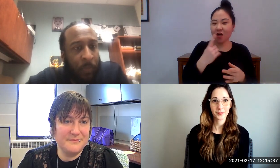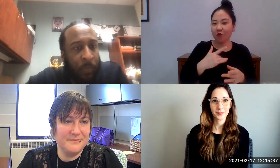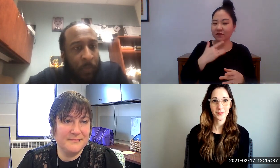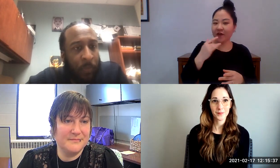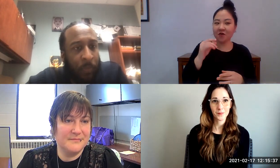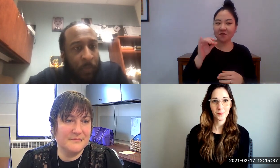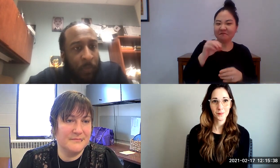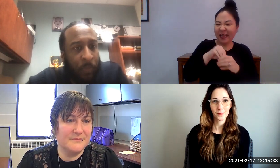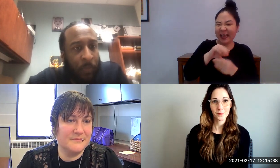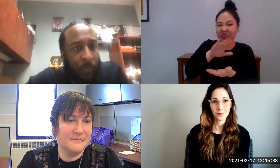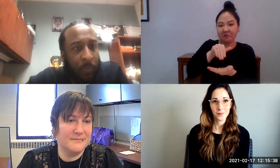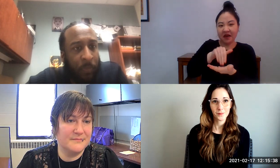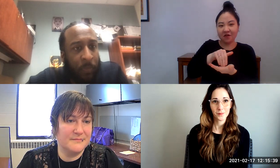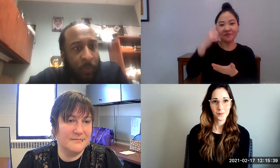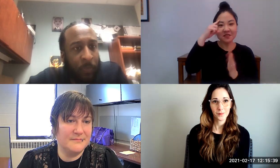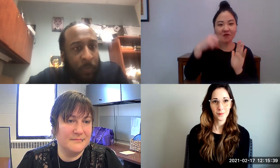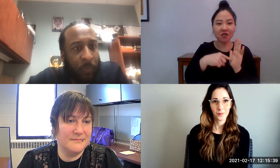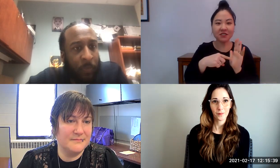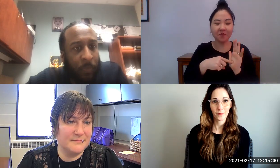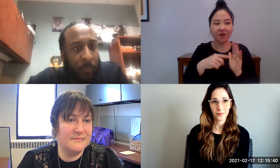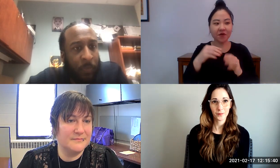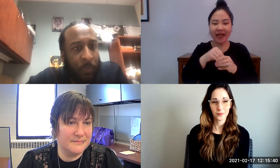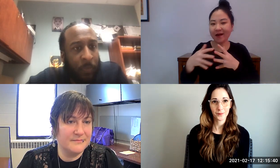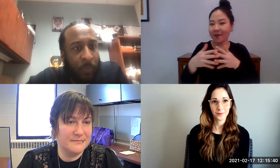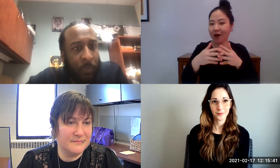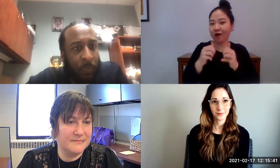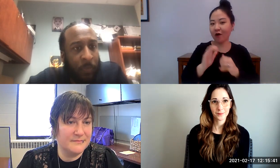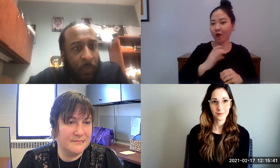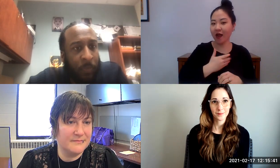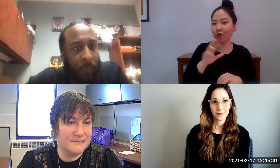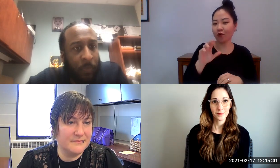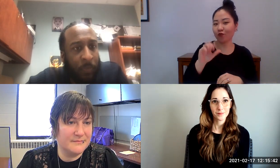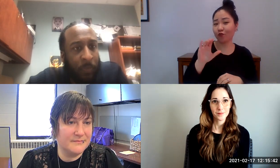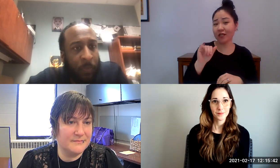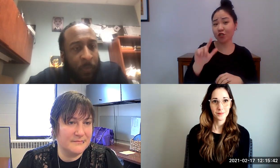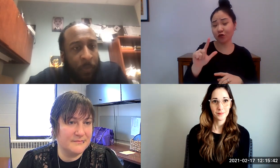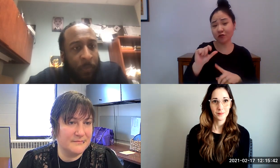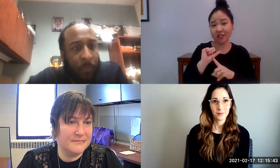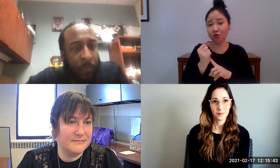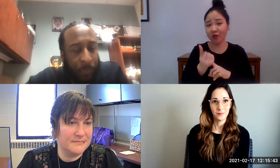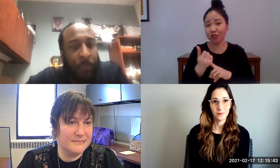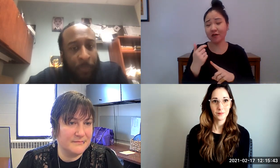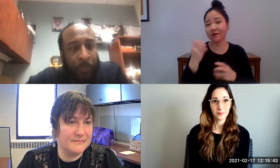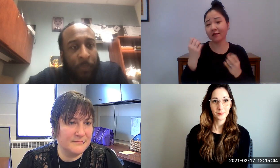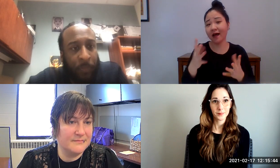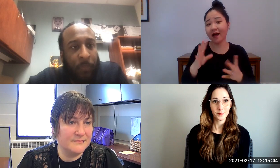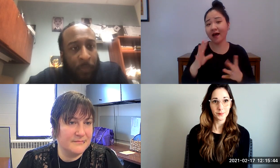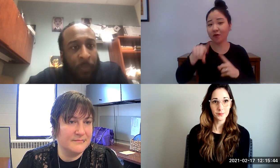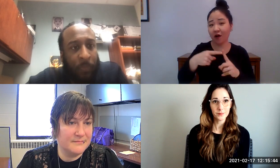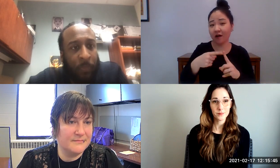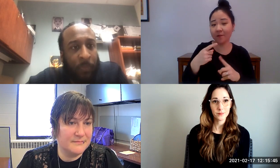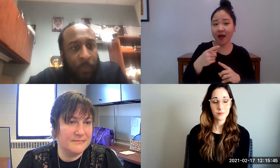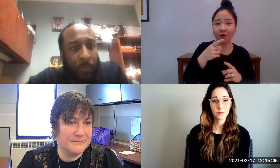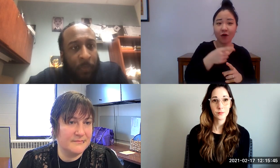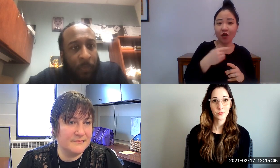Part of me has always felt in the middle. So, for example, in America, with our racial situation, a lot of